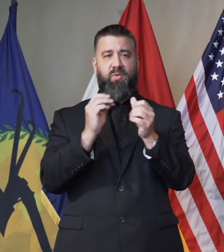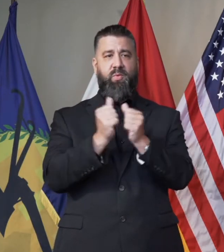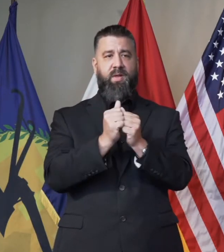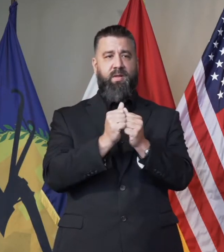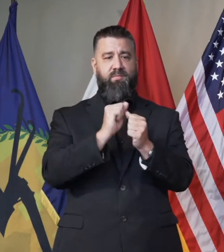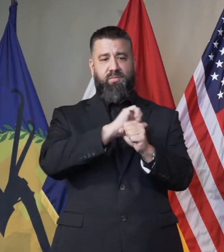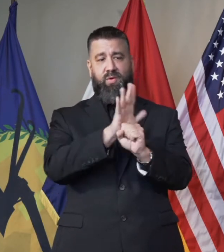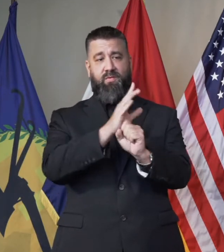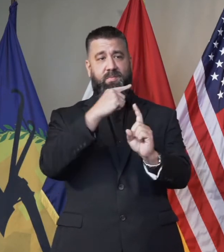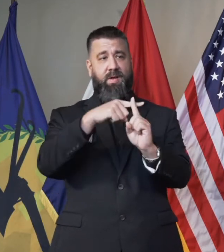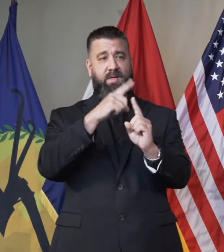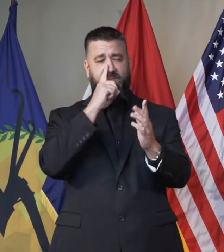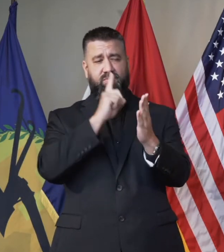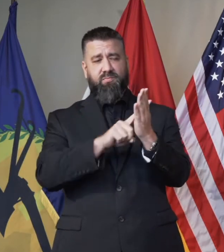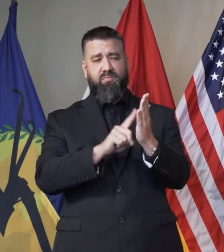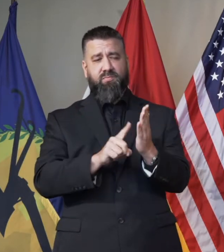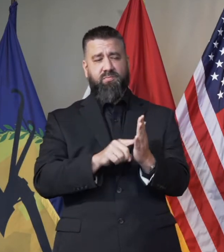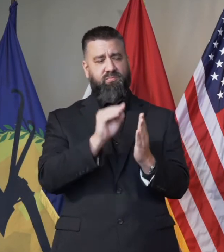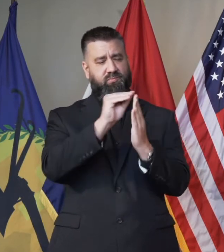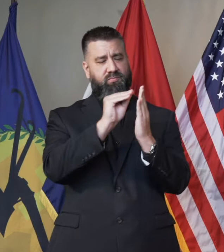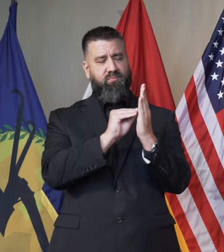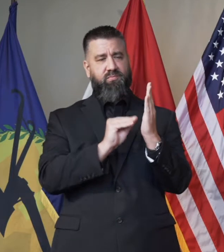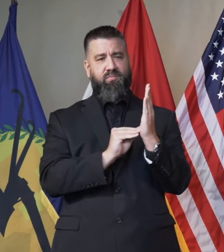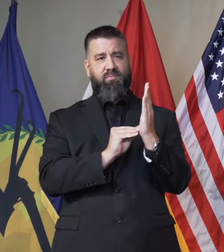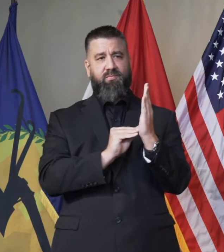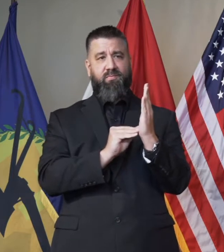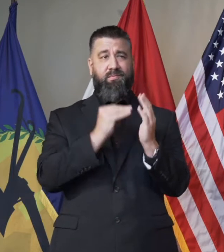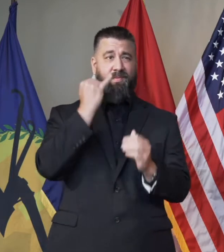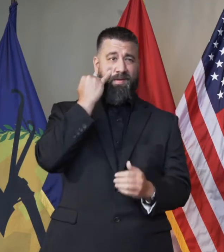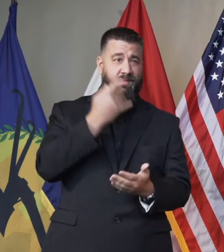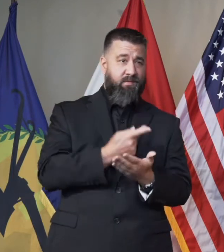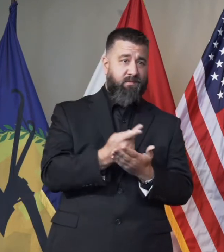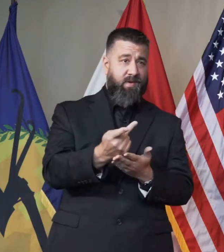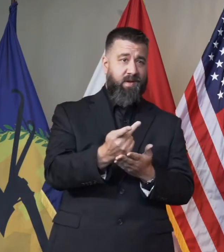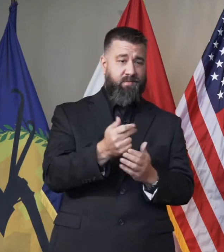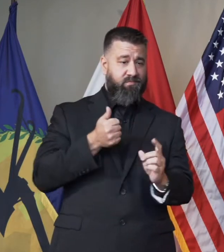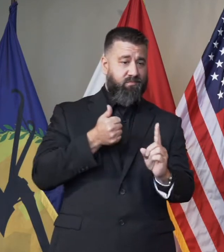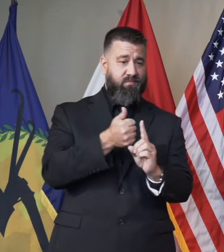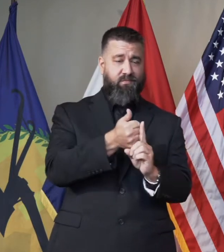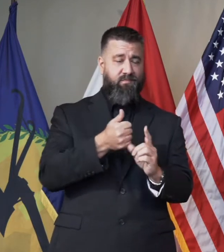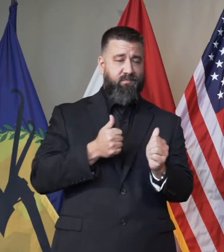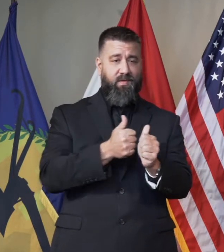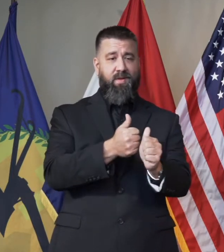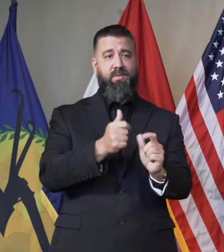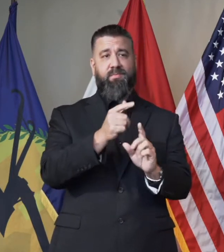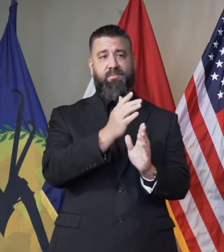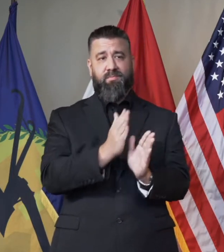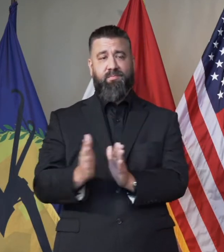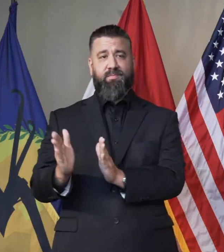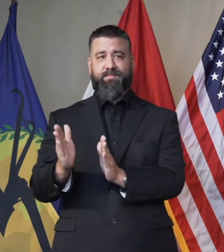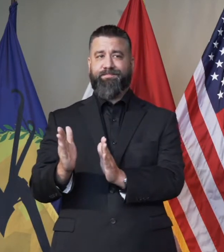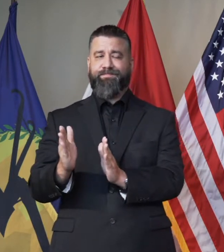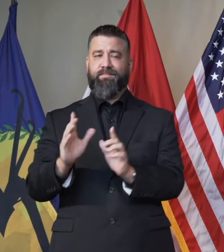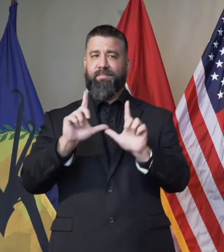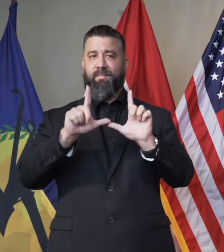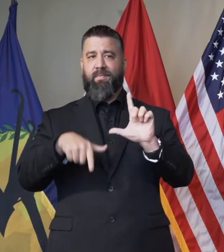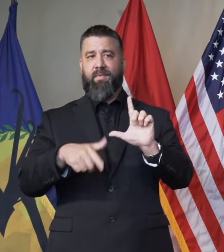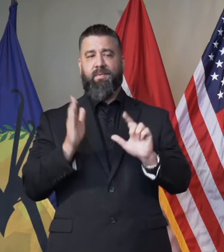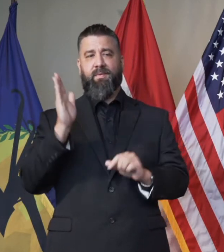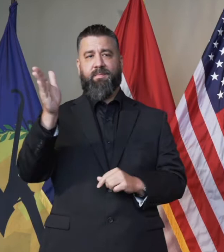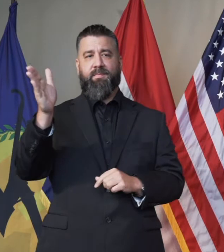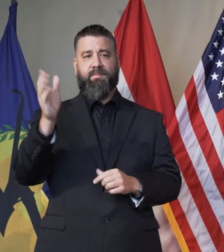with an approved plan means that it will be revoked. The Health Department will begin accepting plans for games